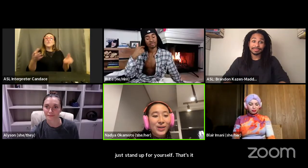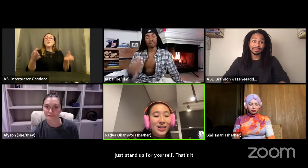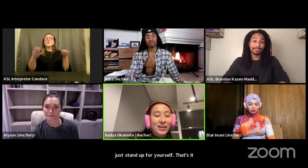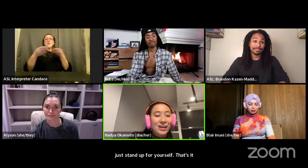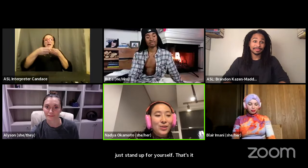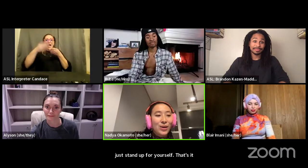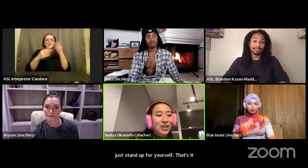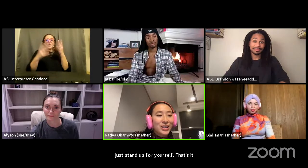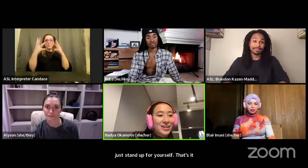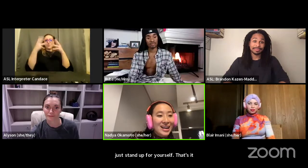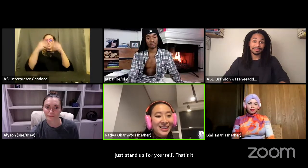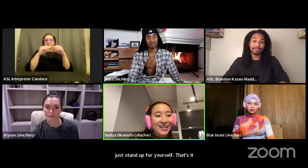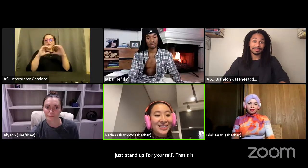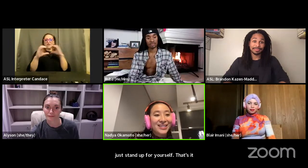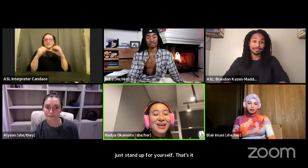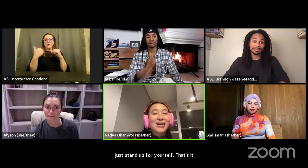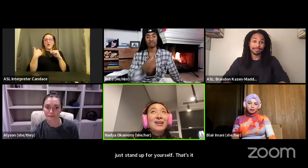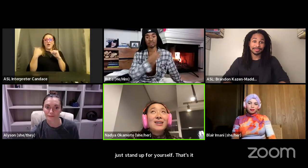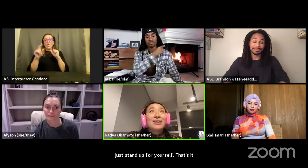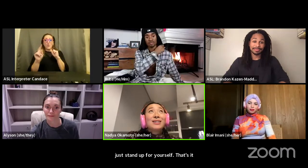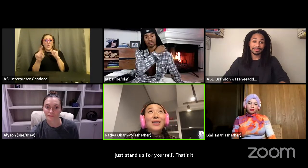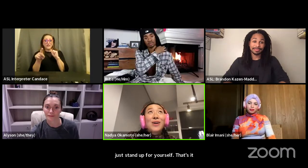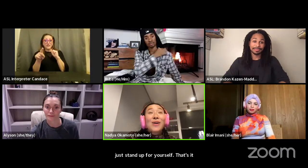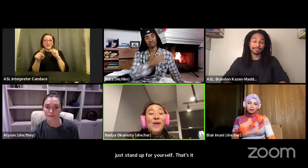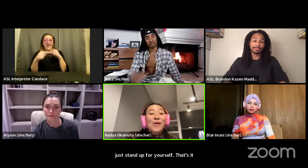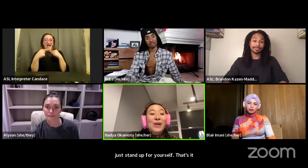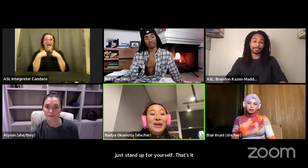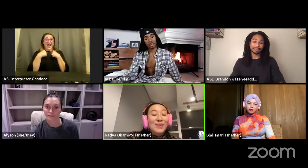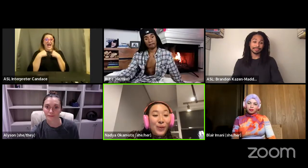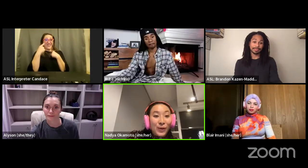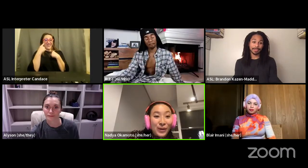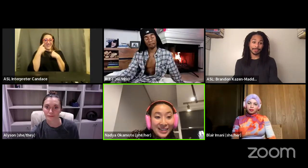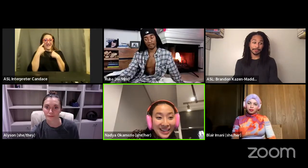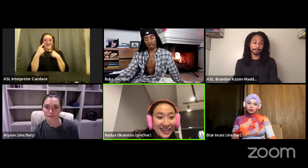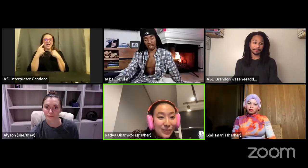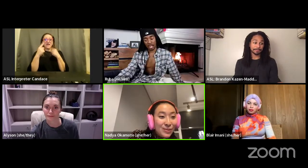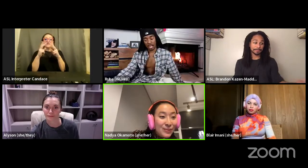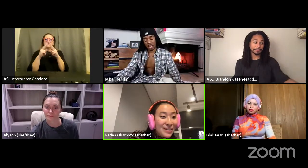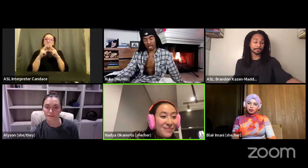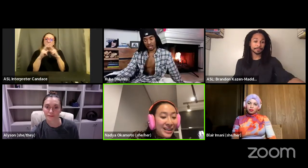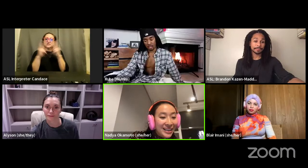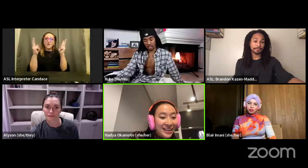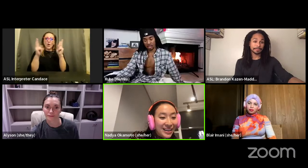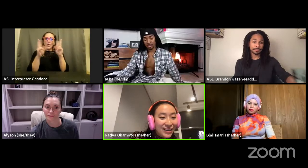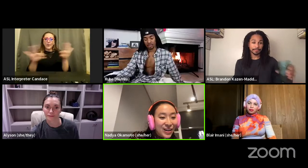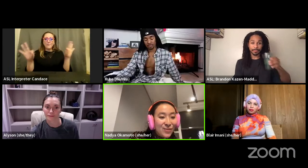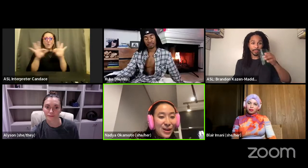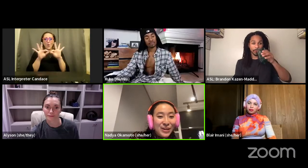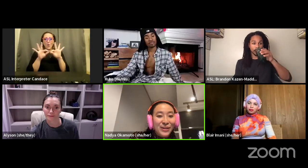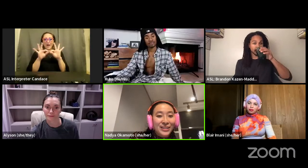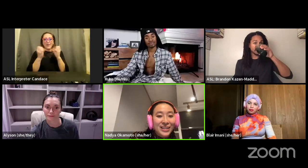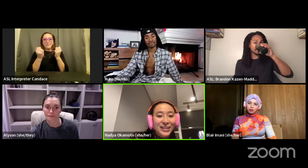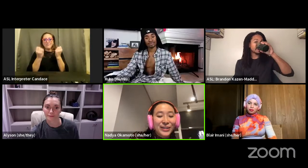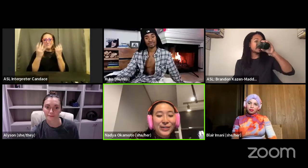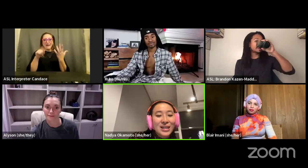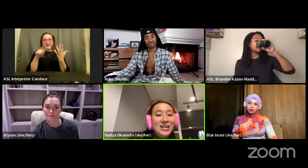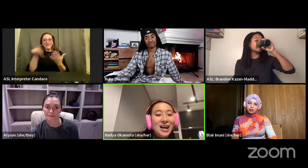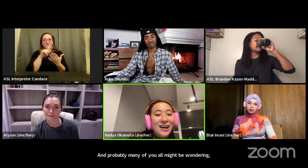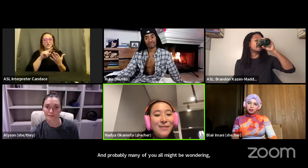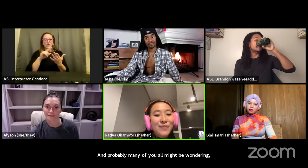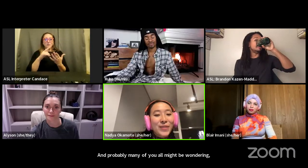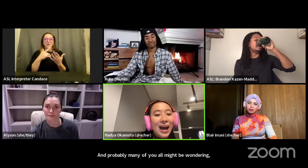conversation with a question that I think is so important and probably many of y'all might be wondering